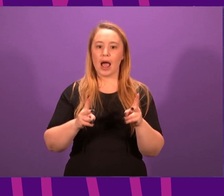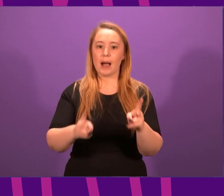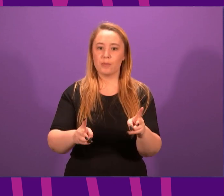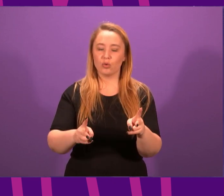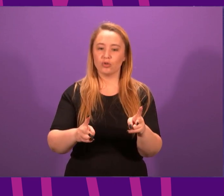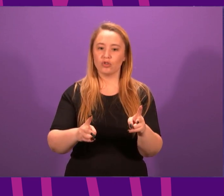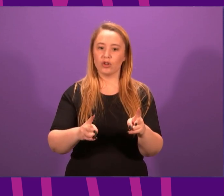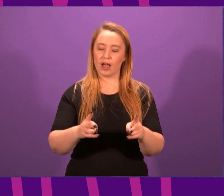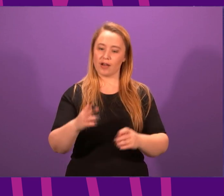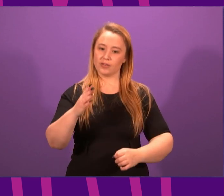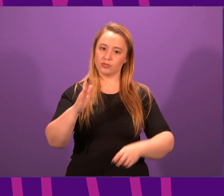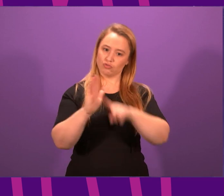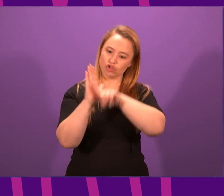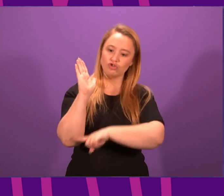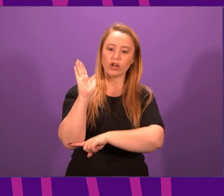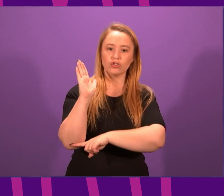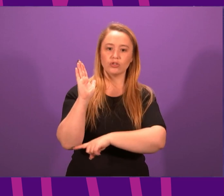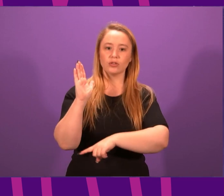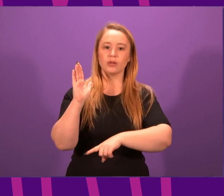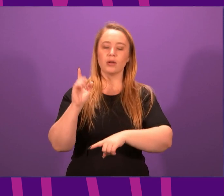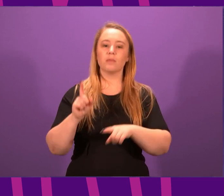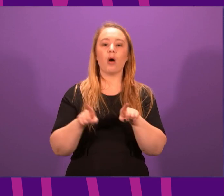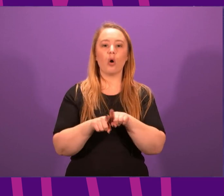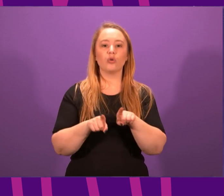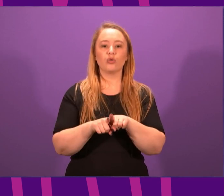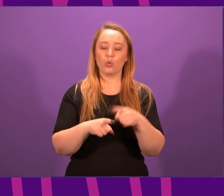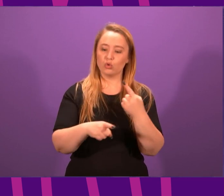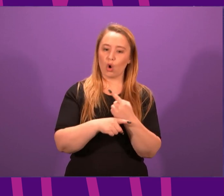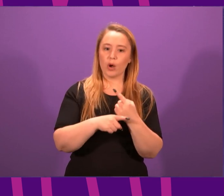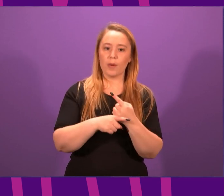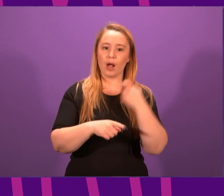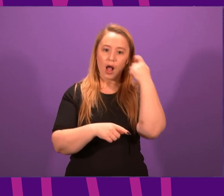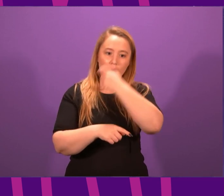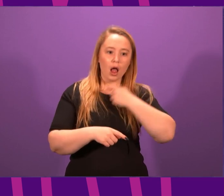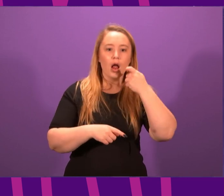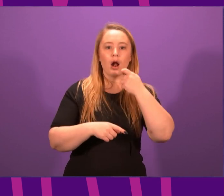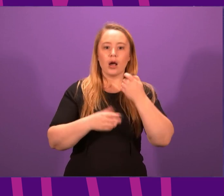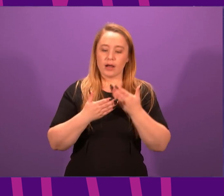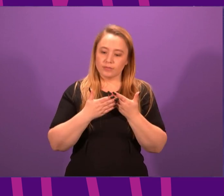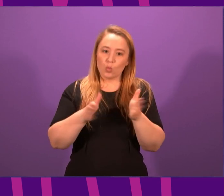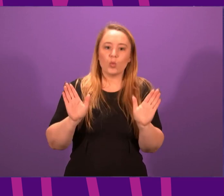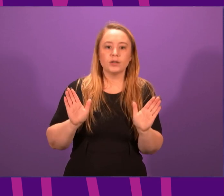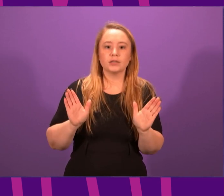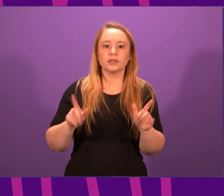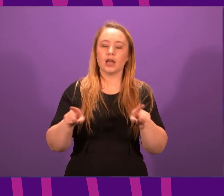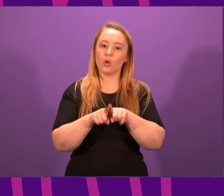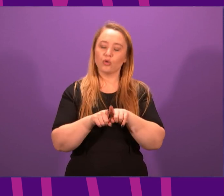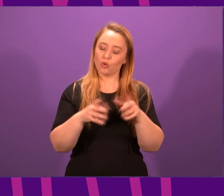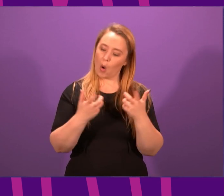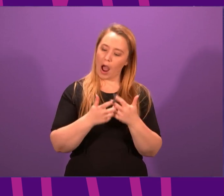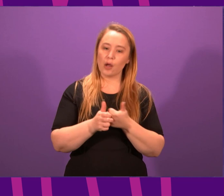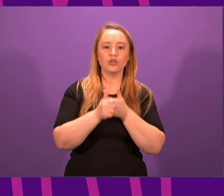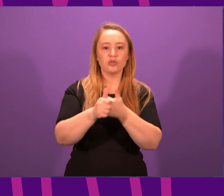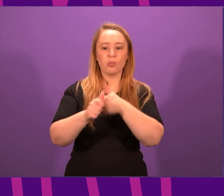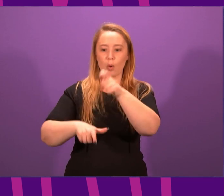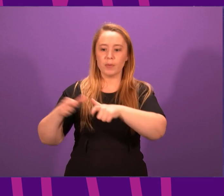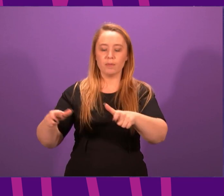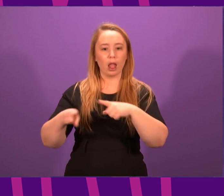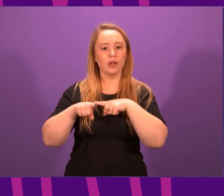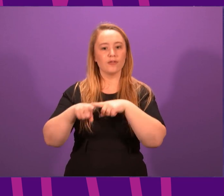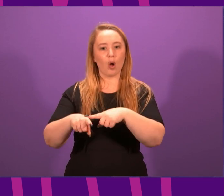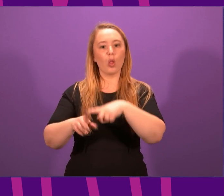simply set out restrictions, it also explains how we will expand testing and the steps we will take to better support people to comply with the